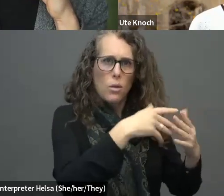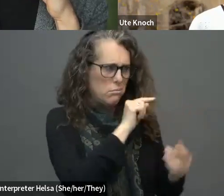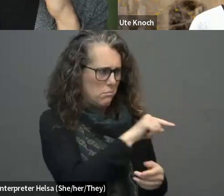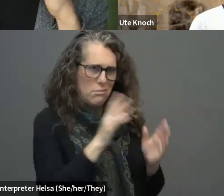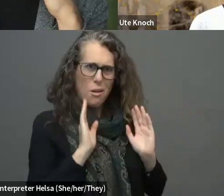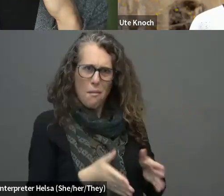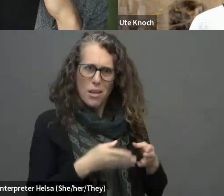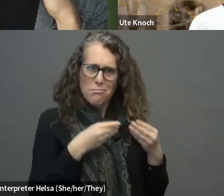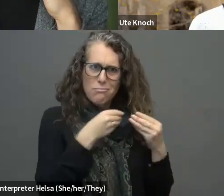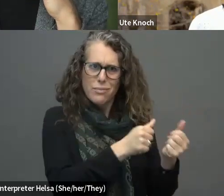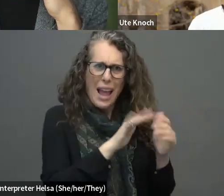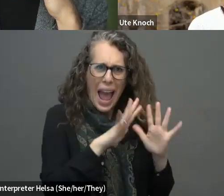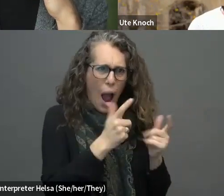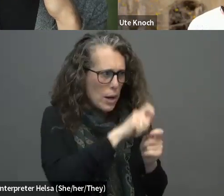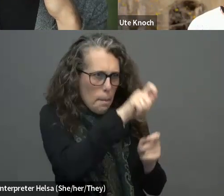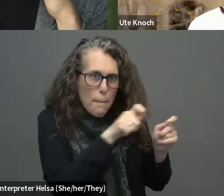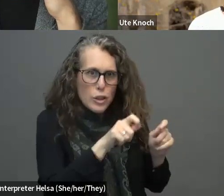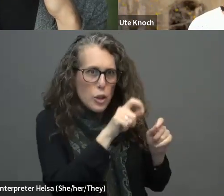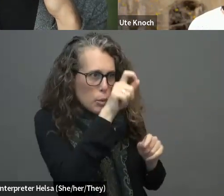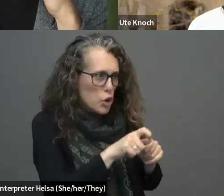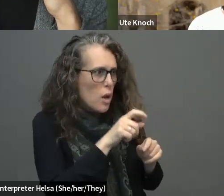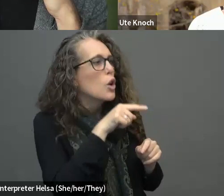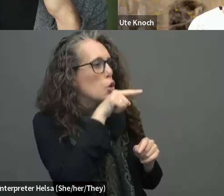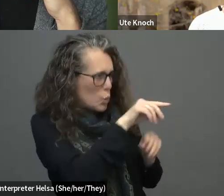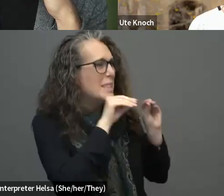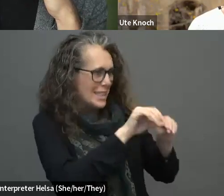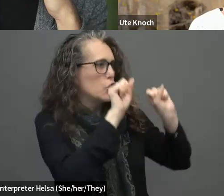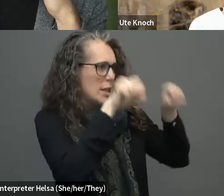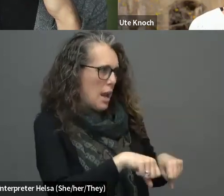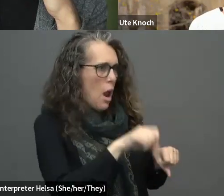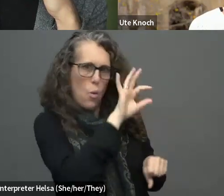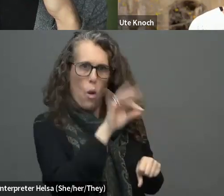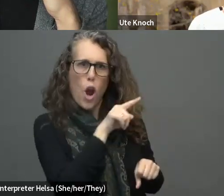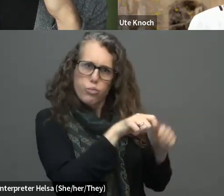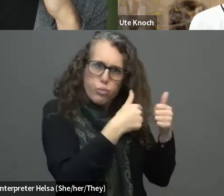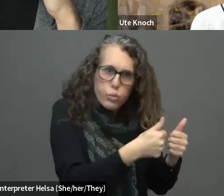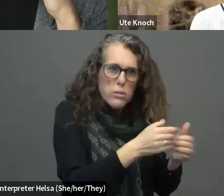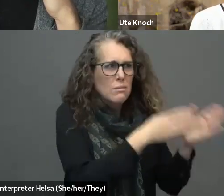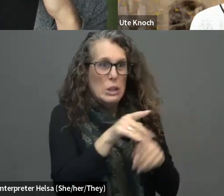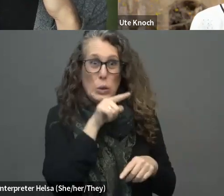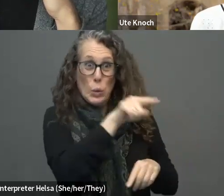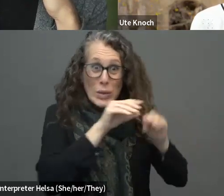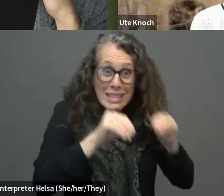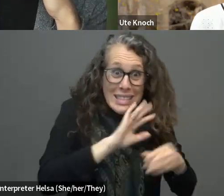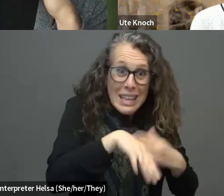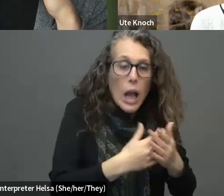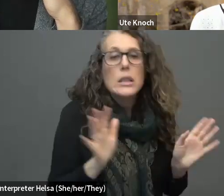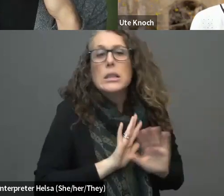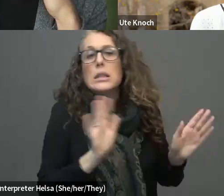there scales that are, geared at a specific purpose, not just general proficiency or a subset, like